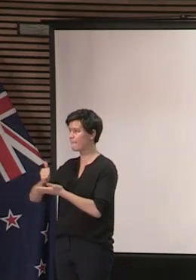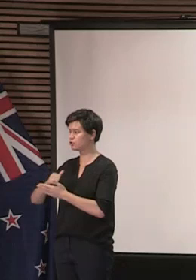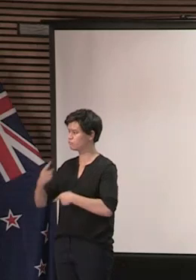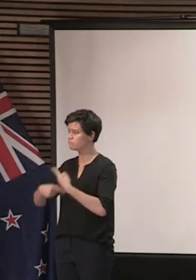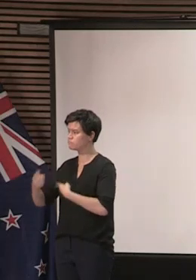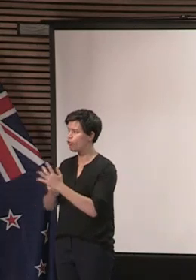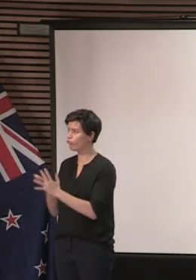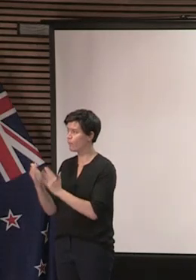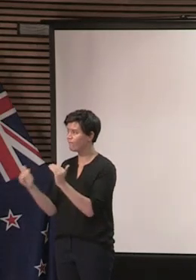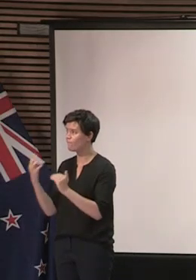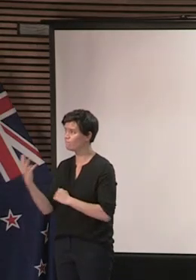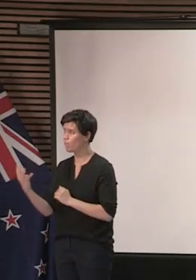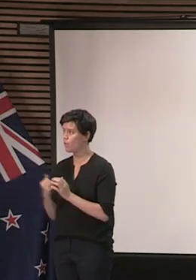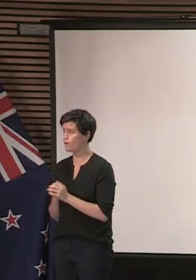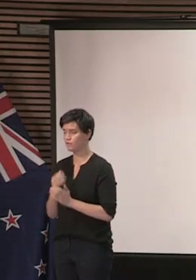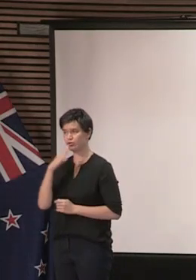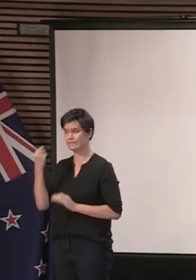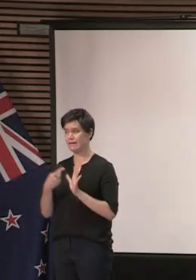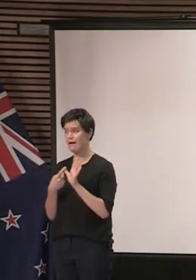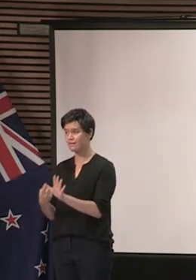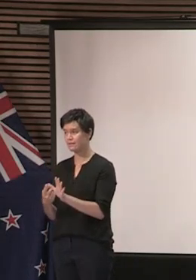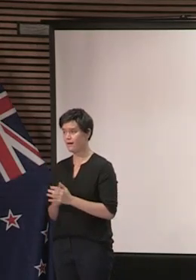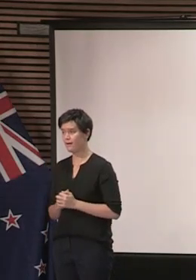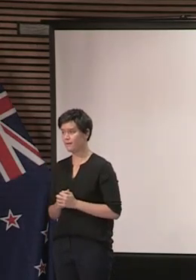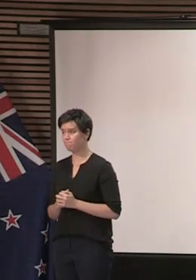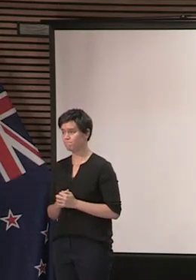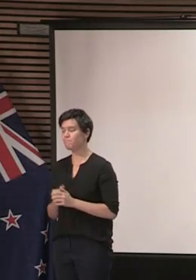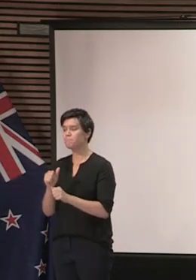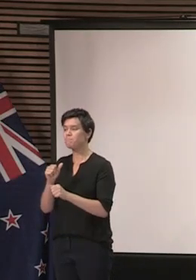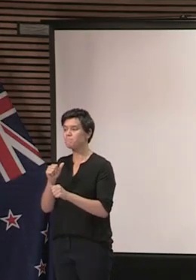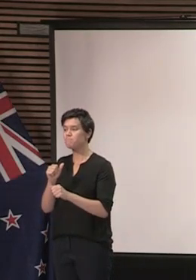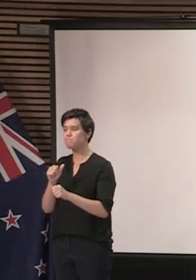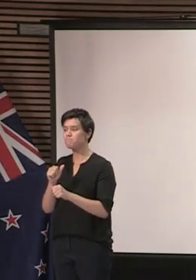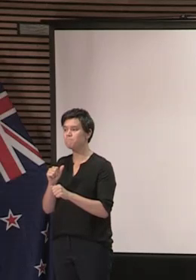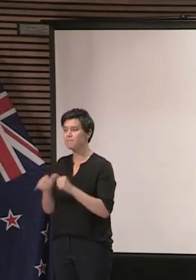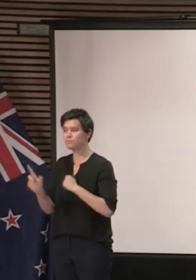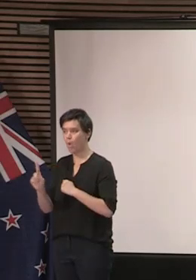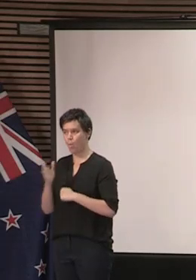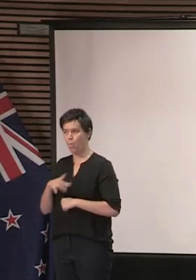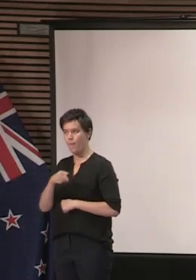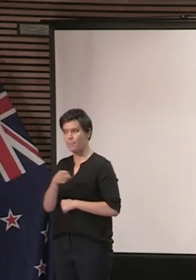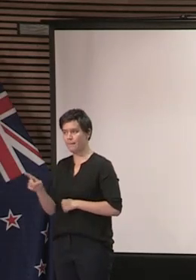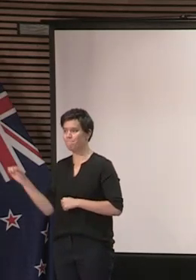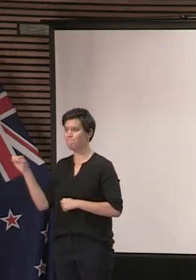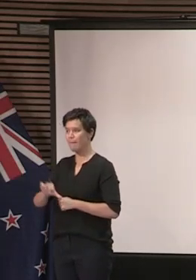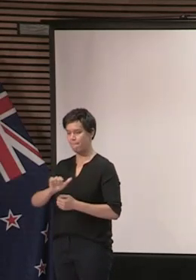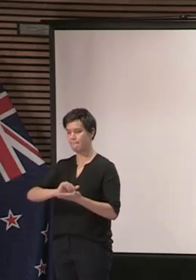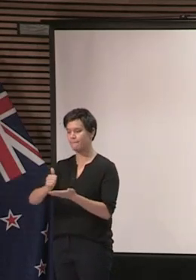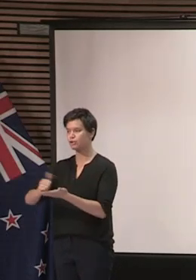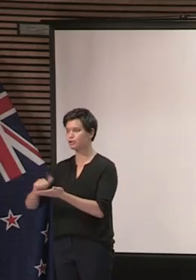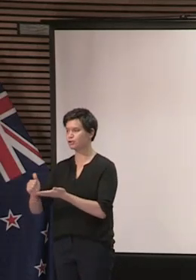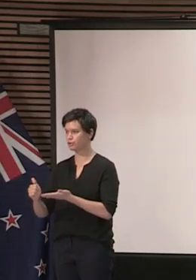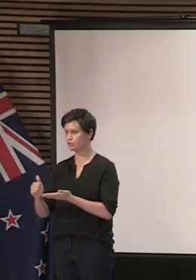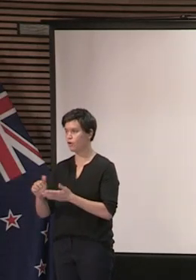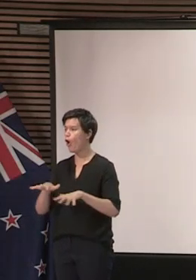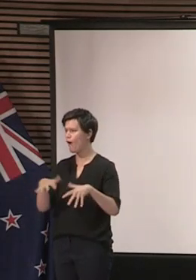best thing that we can do for those kind of outlets is get back into a position where they're able to publish, keeping in mind, of course, online offerings